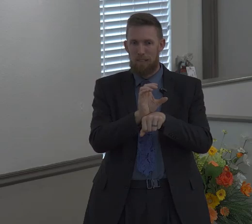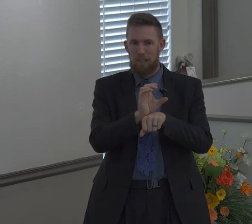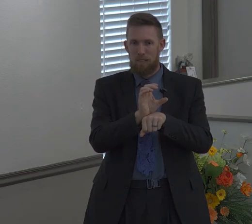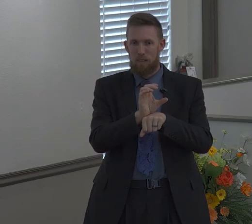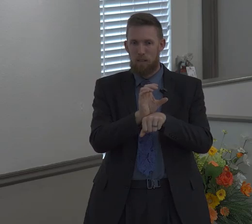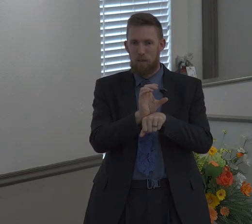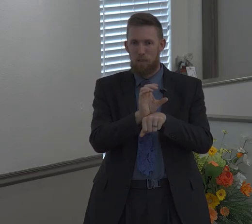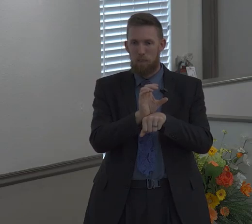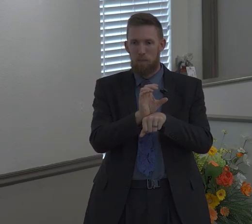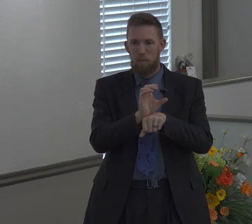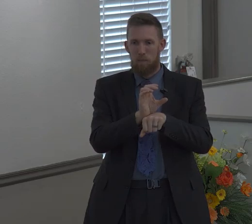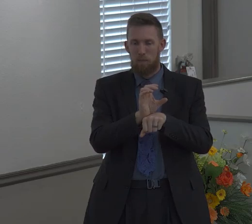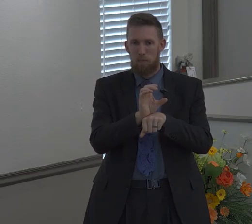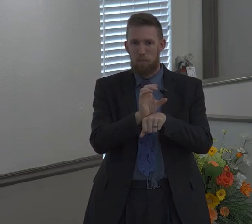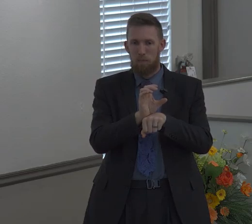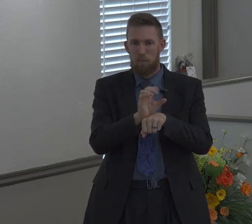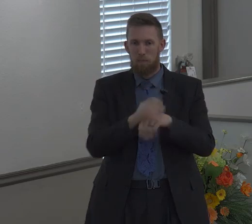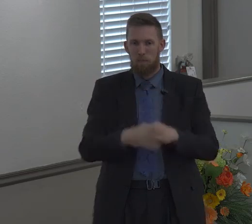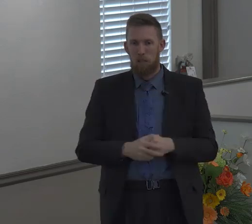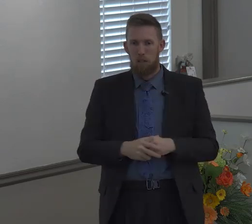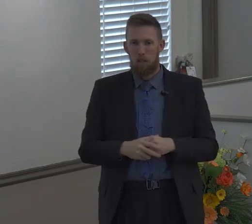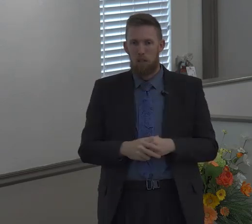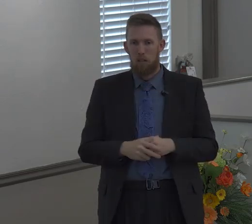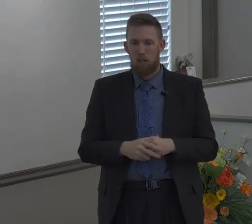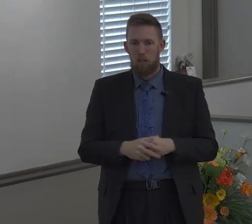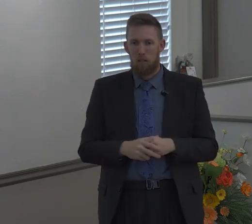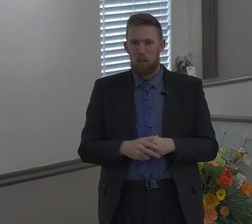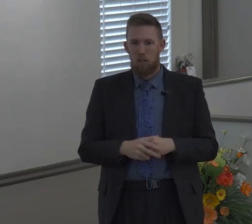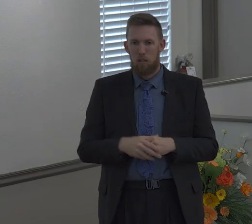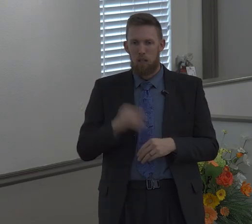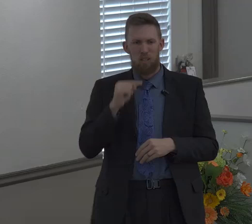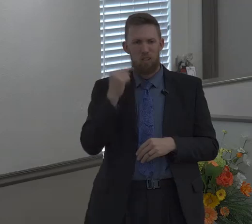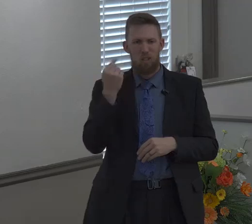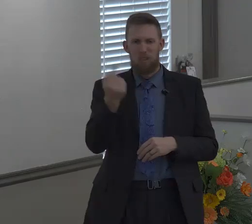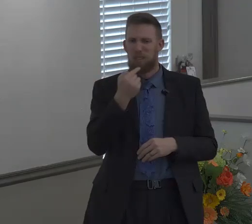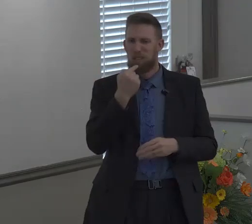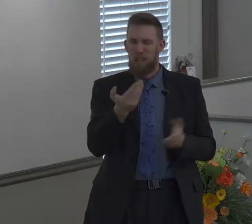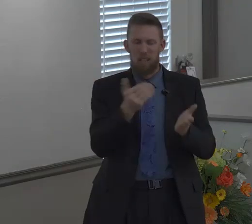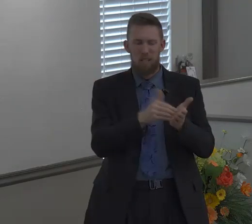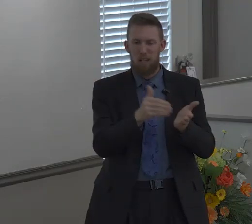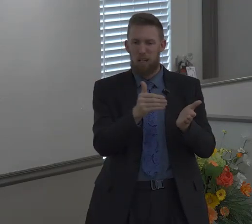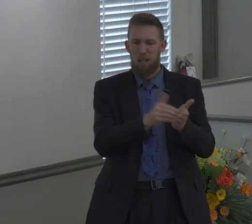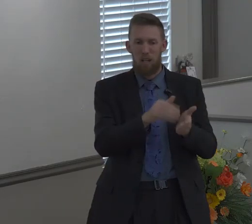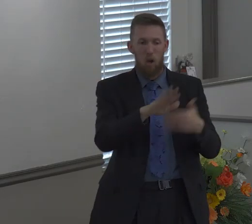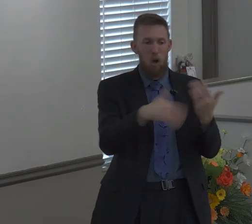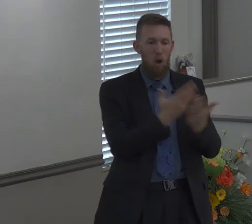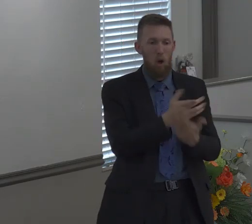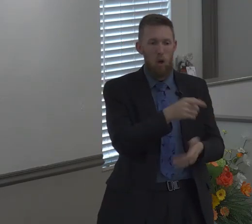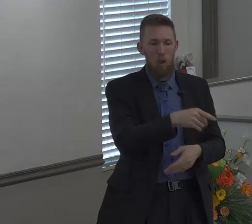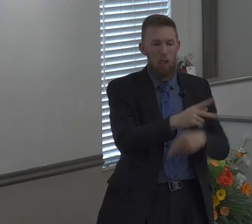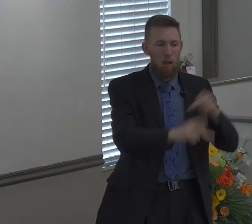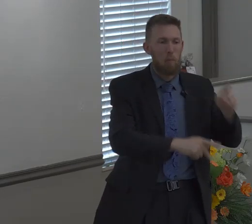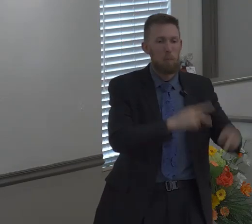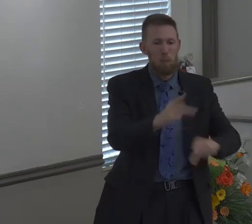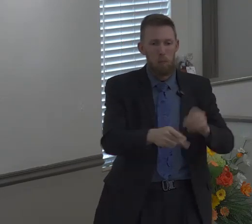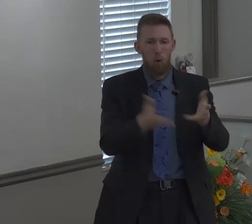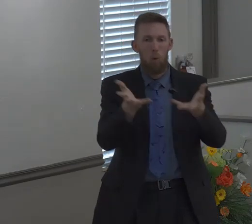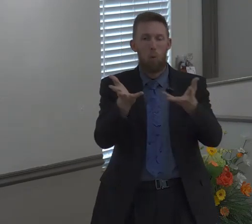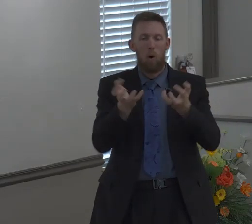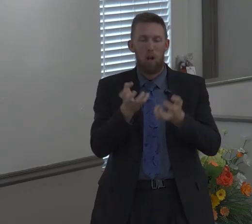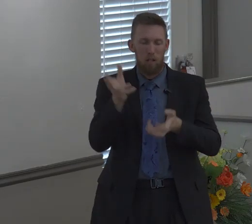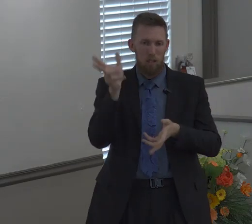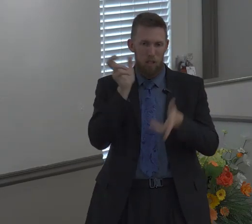is a sounding board that is merely saying back to the people what they want to